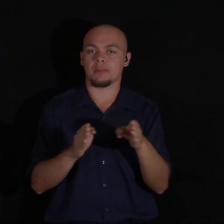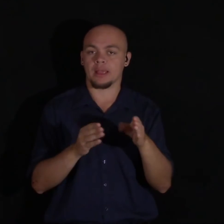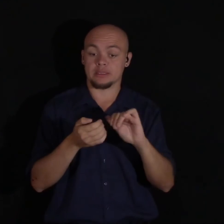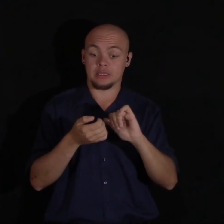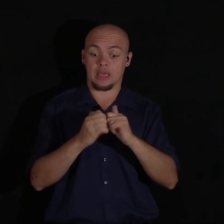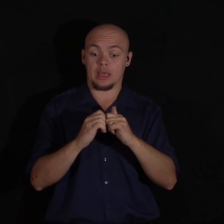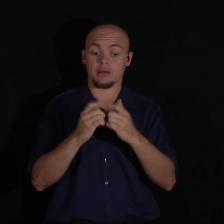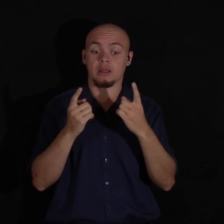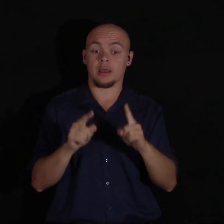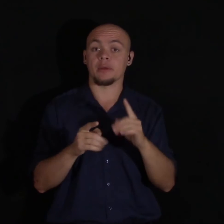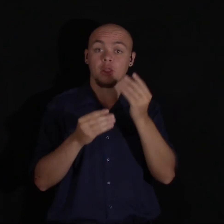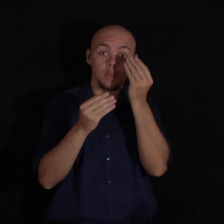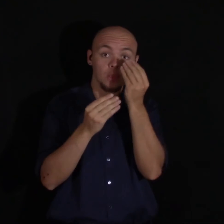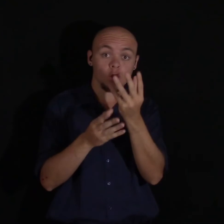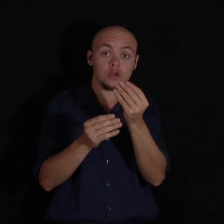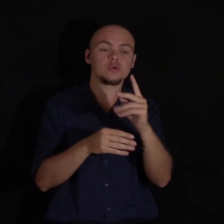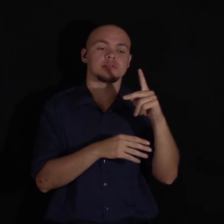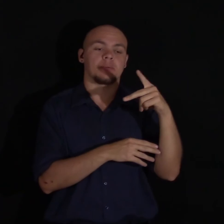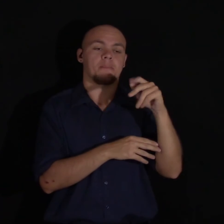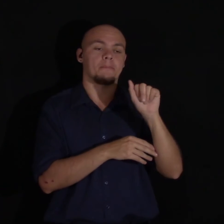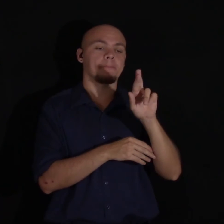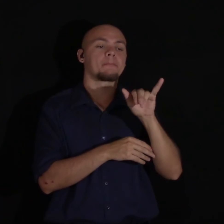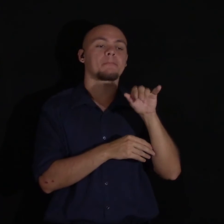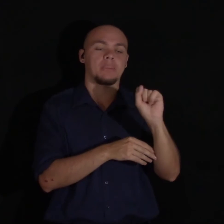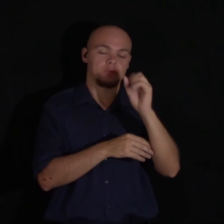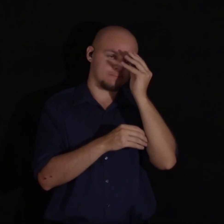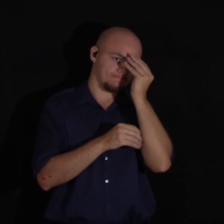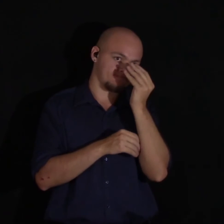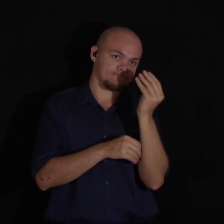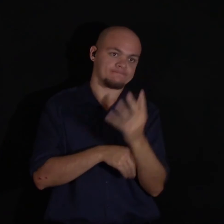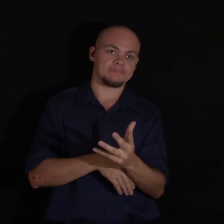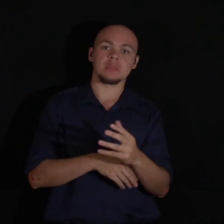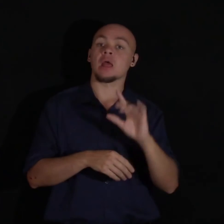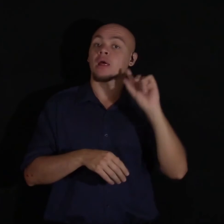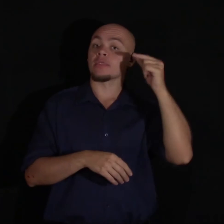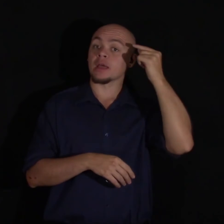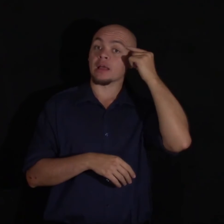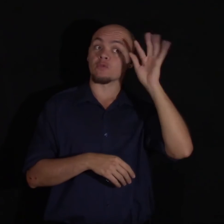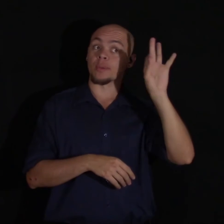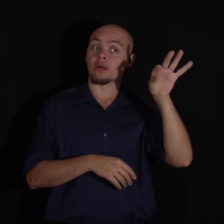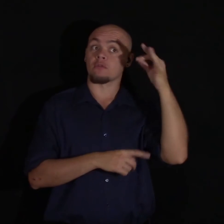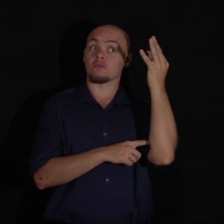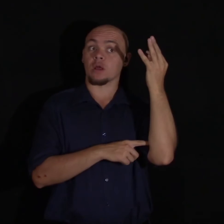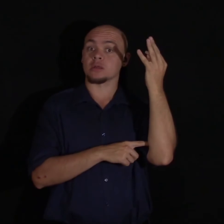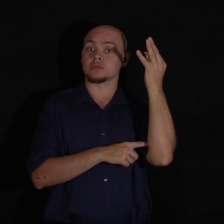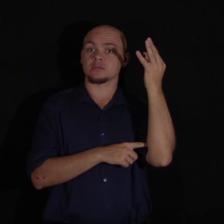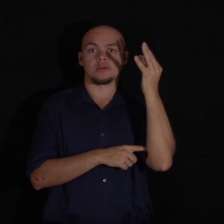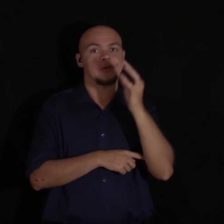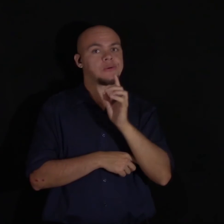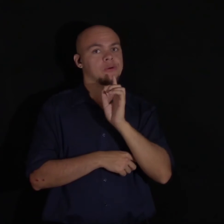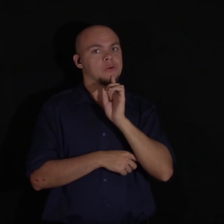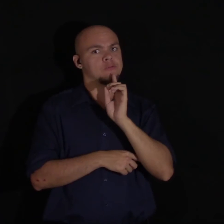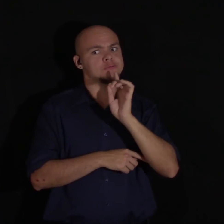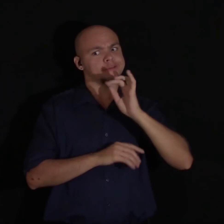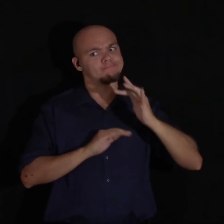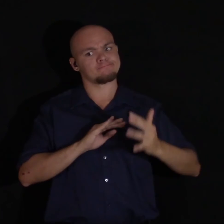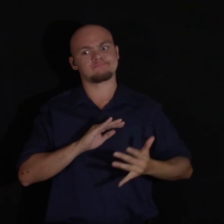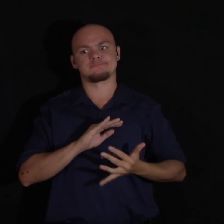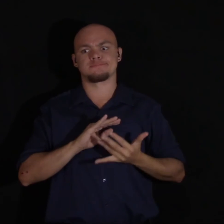which arrived from Paris. The government of France were greatly enraged at the escape of their